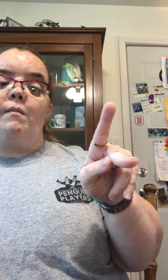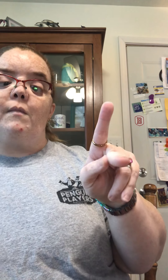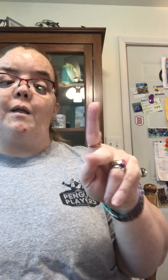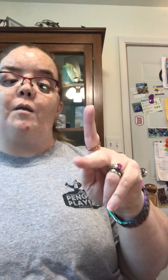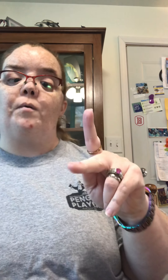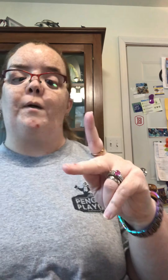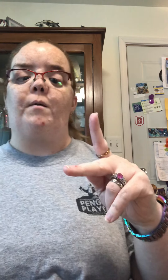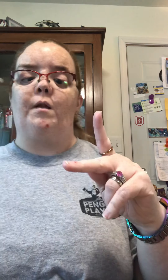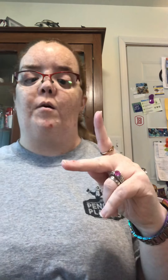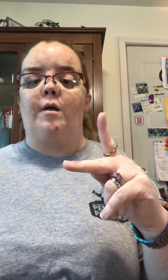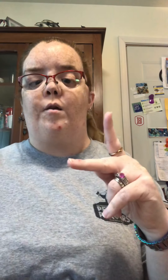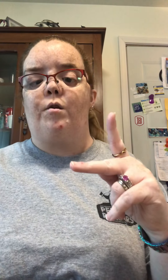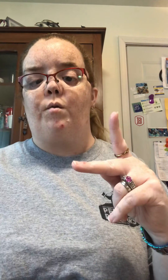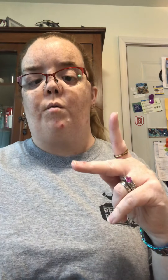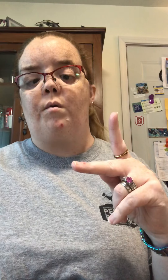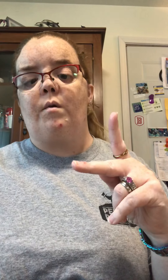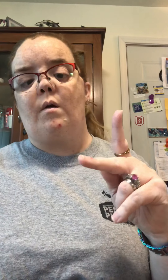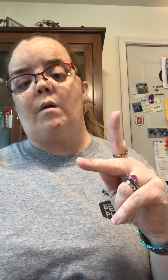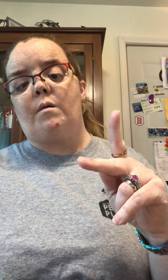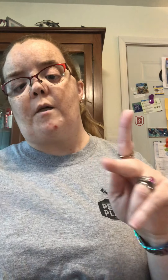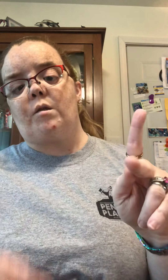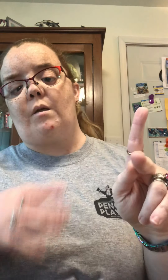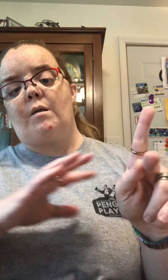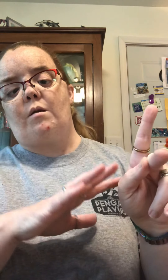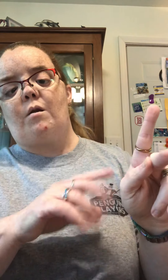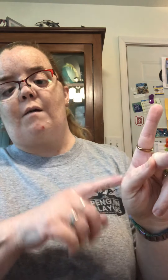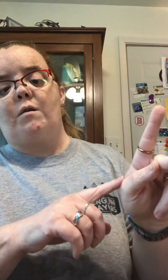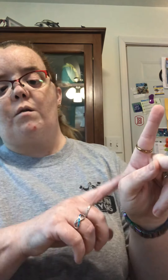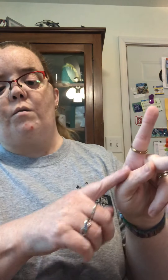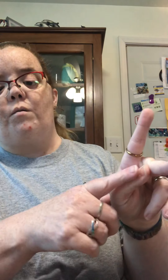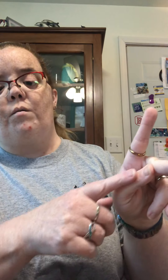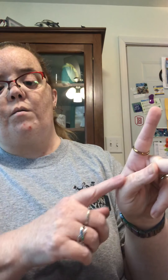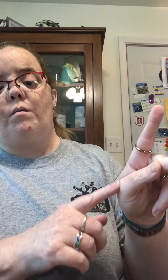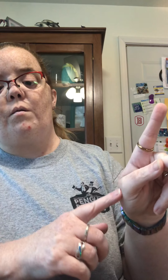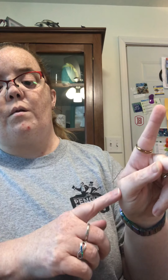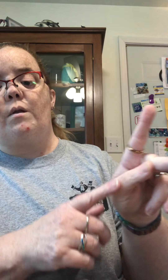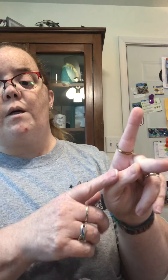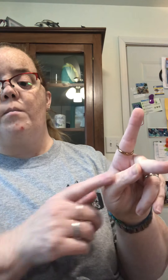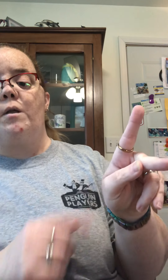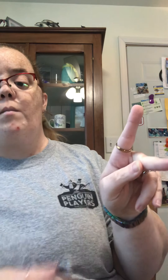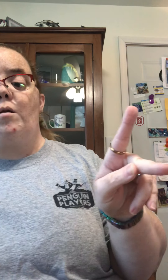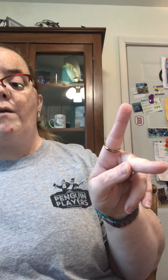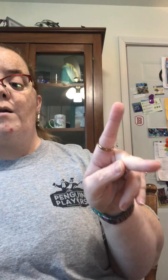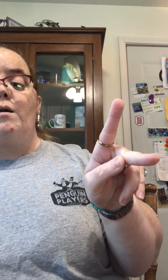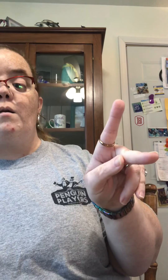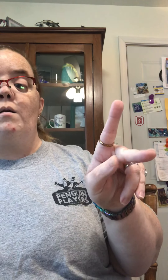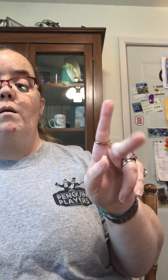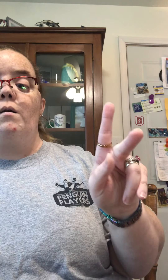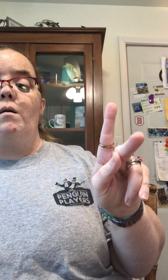and this one might be a little hard too, especially since you have to do the thumb on the middle finger.